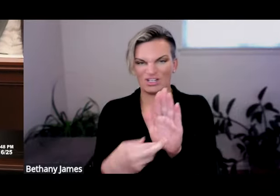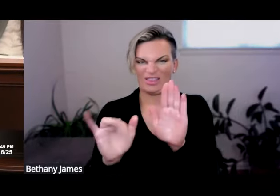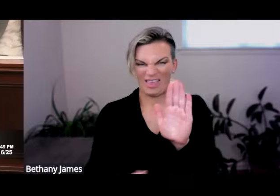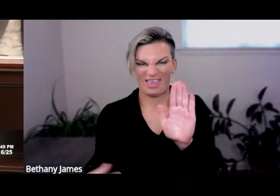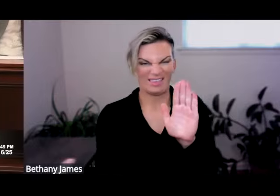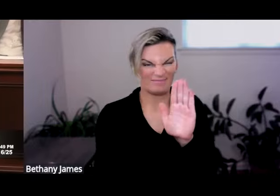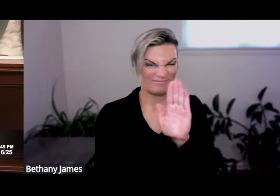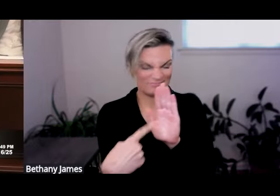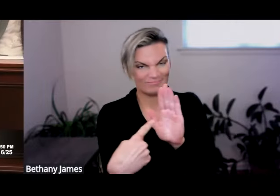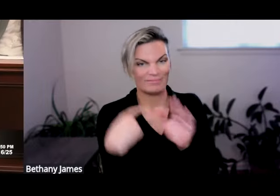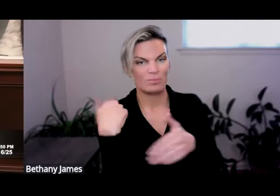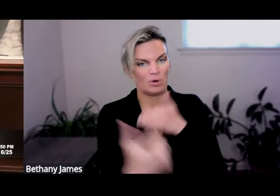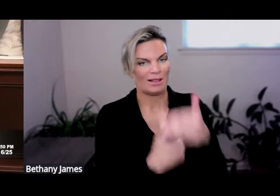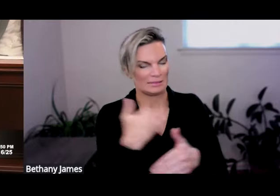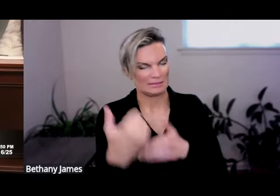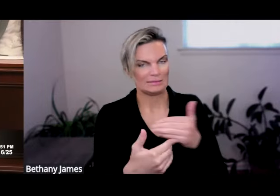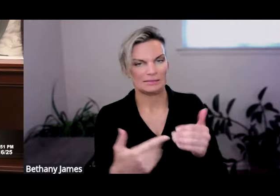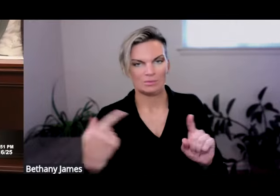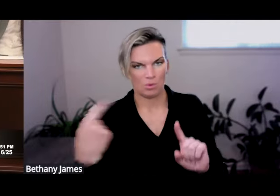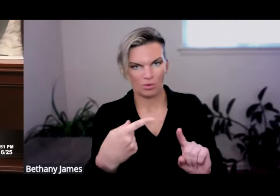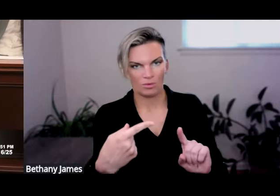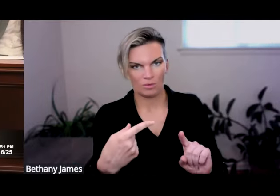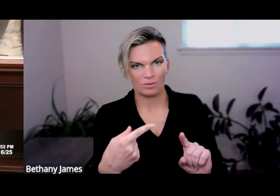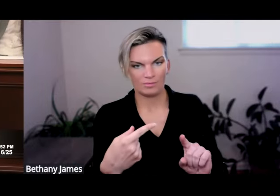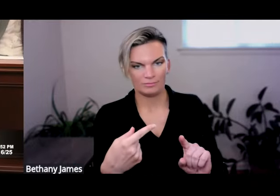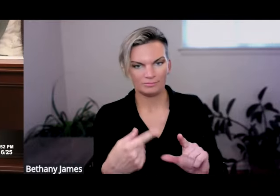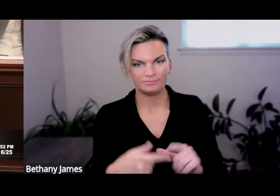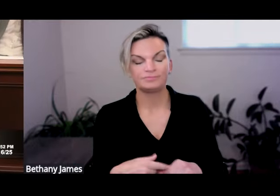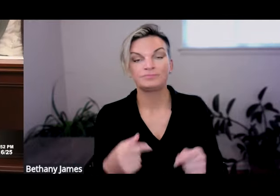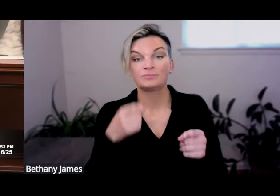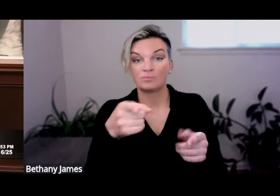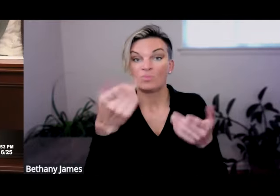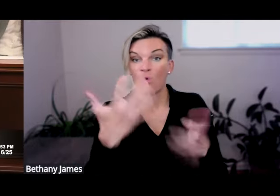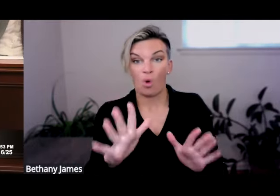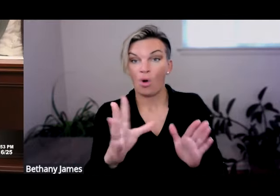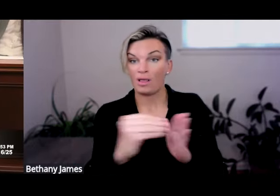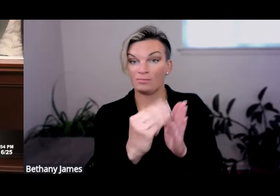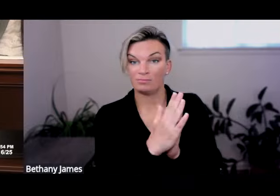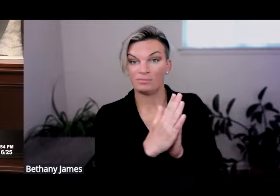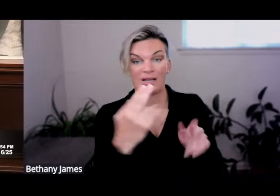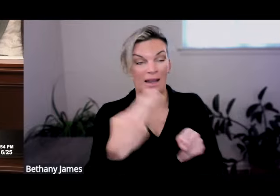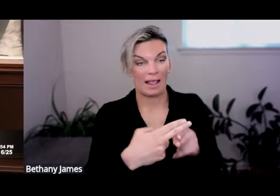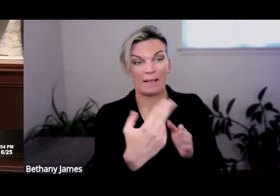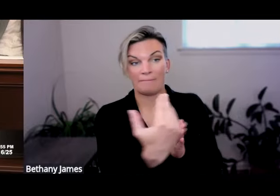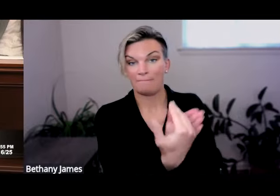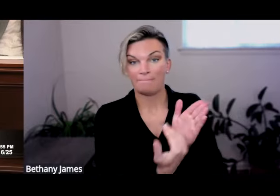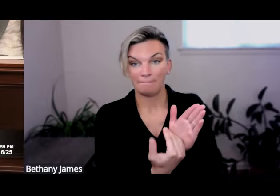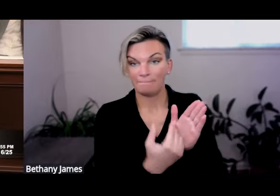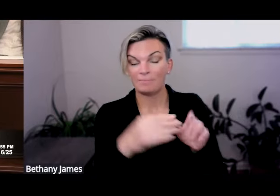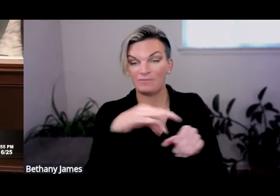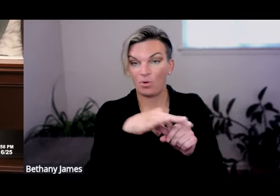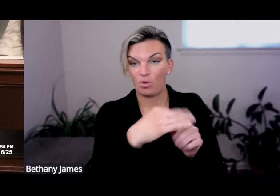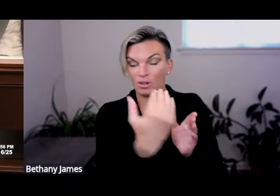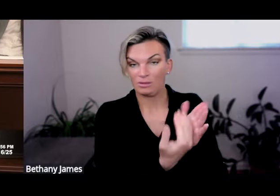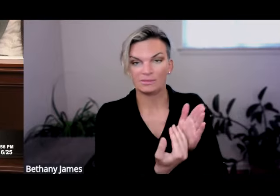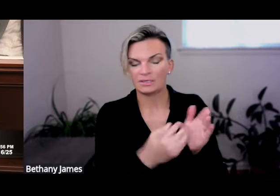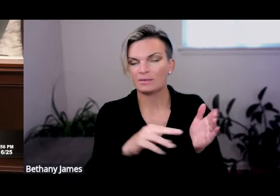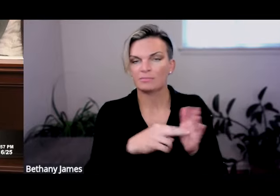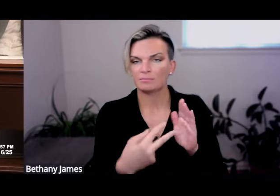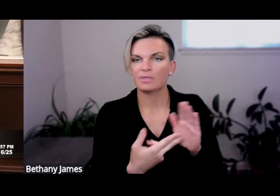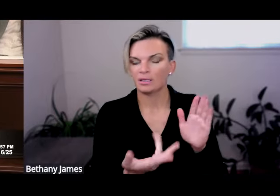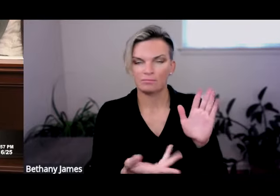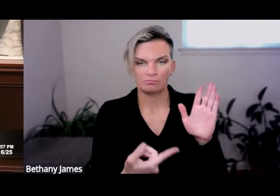who's already on the rolls doesn't implicate anything that went on in Arizona in this one particular case, which is being